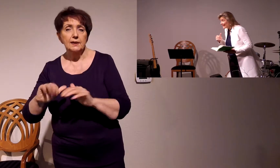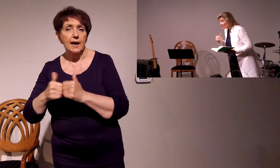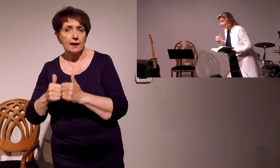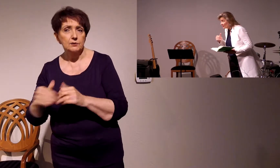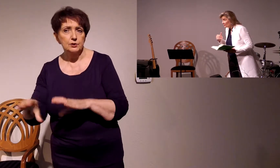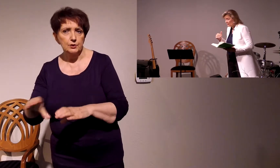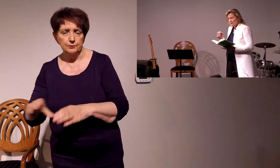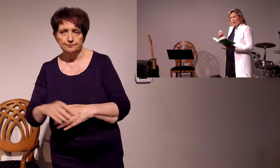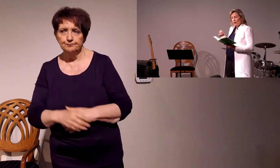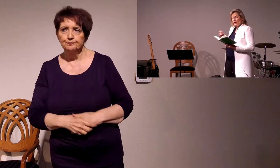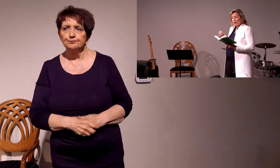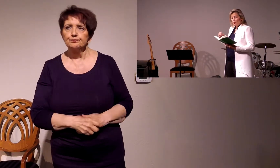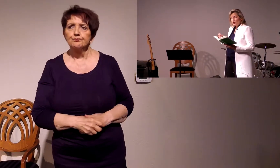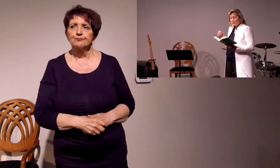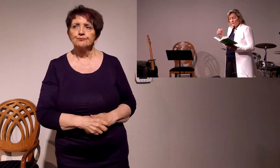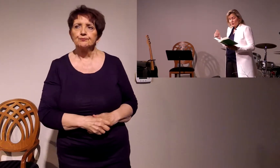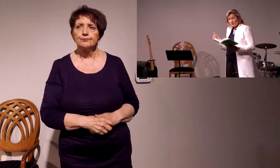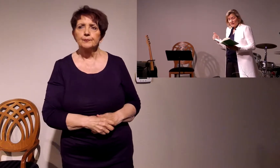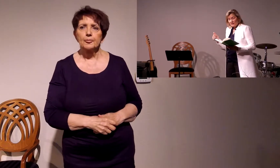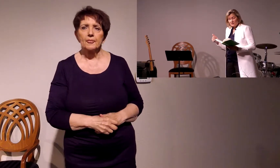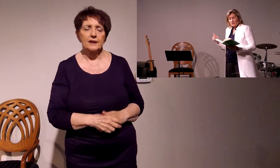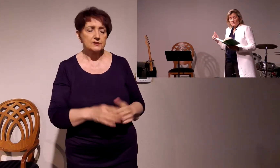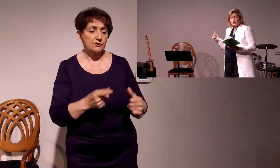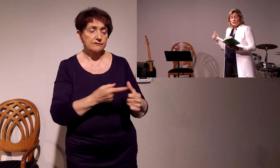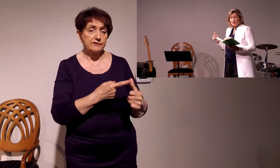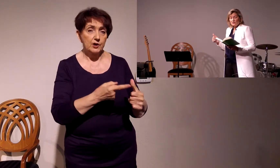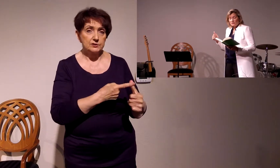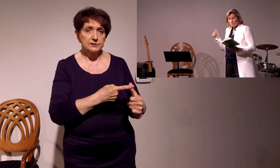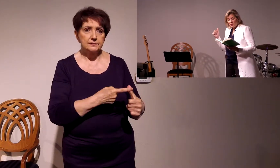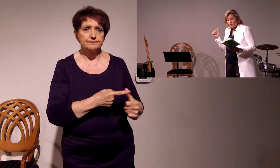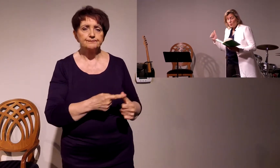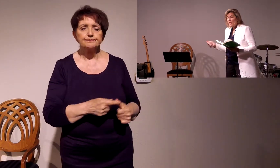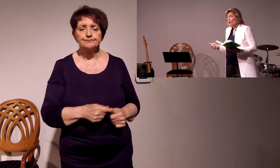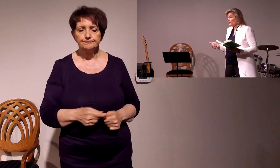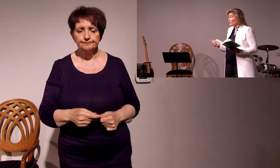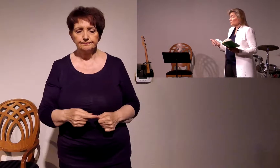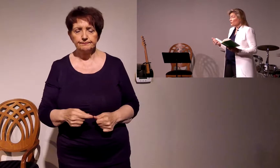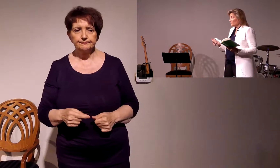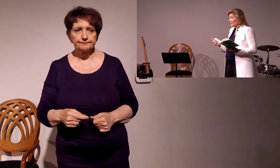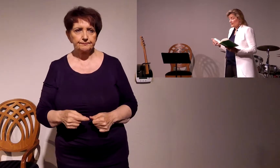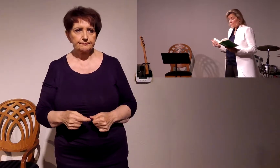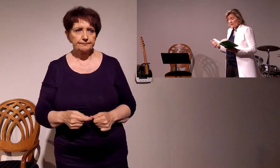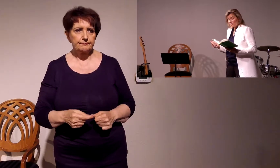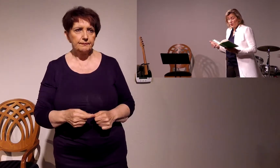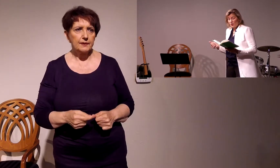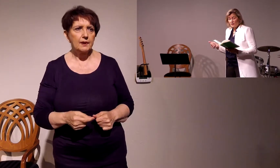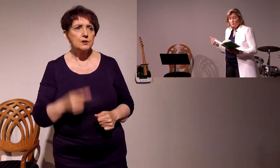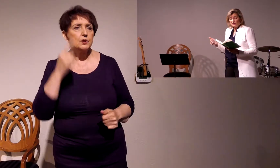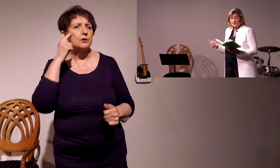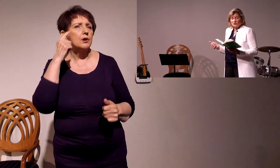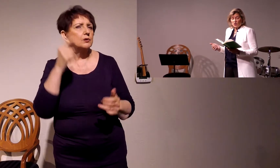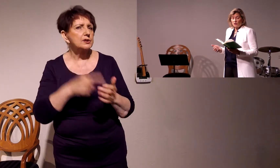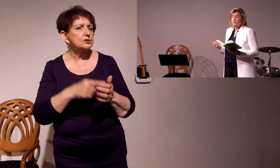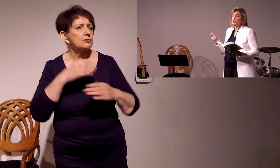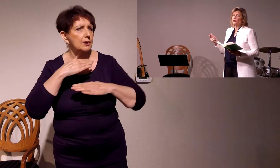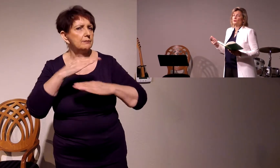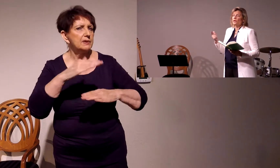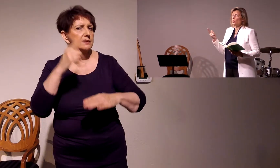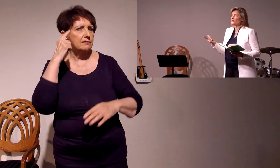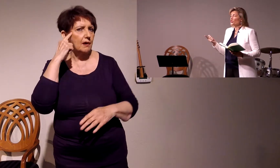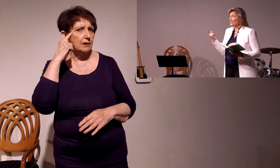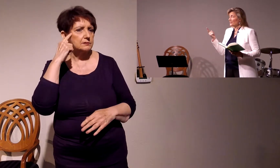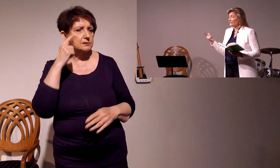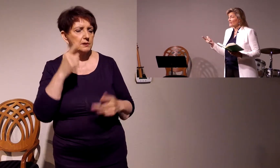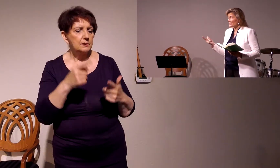about to land on you. So the first thing is, as she says, to become aware of what your limiting thoughts are and beliefs are.